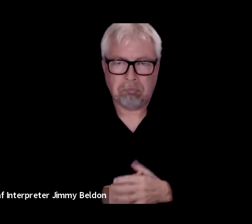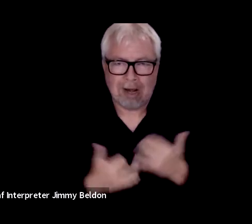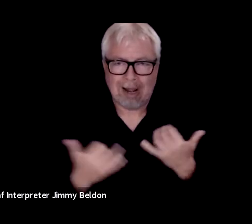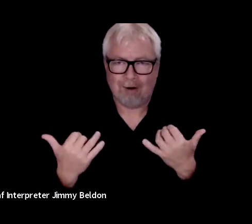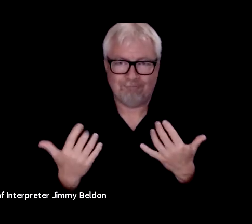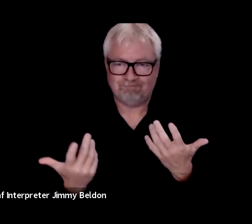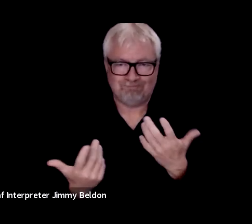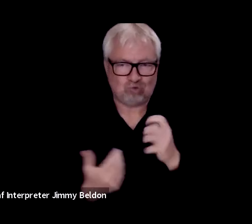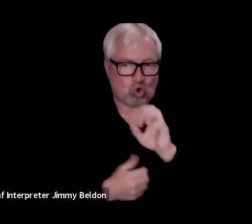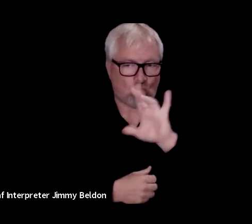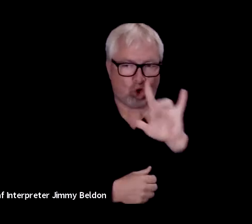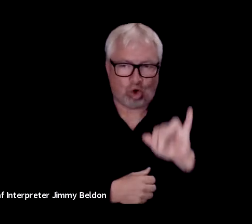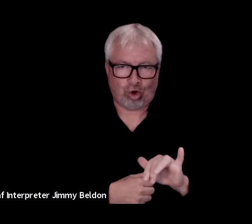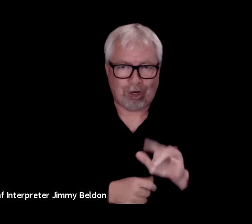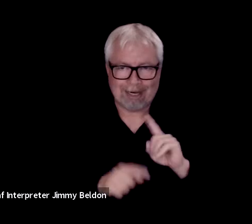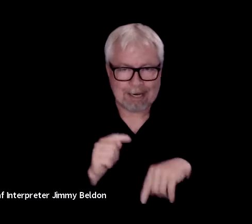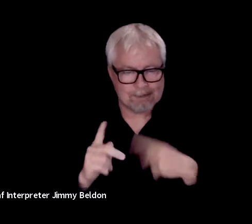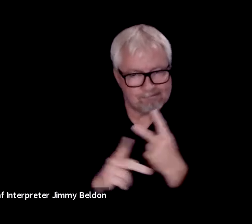about that.